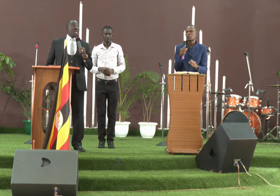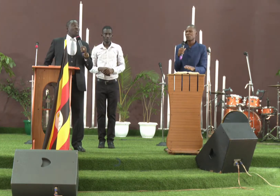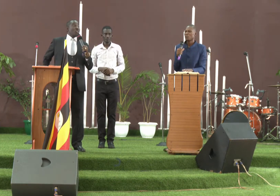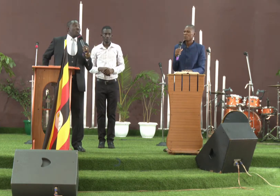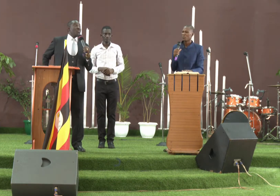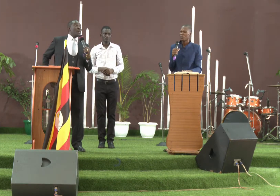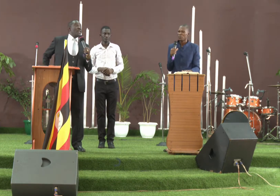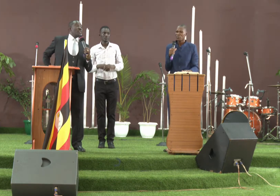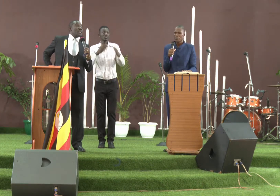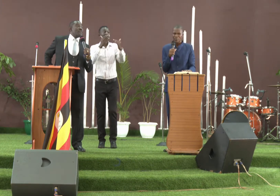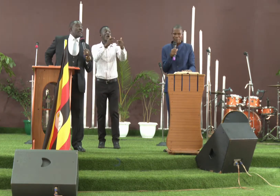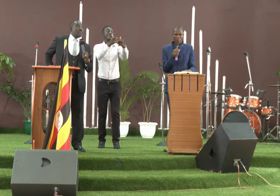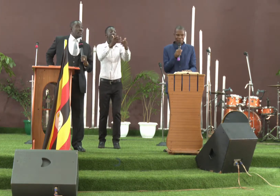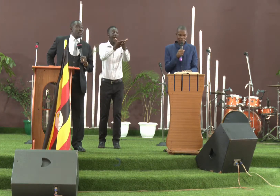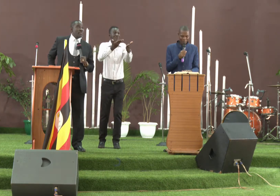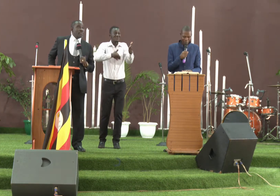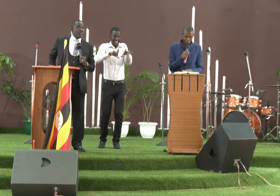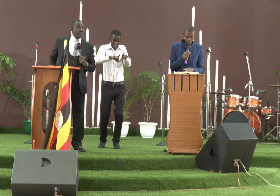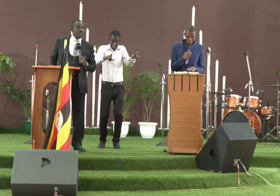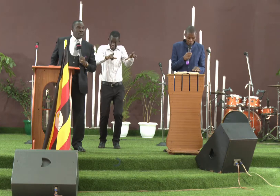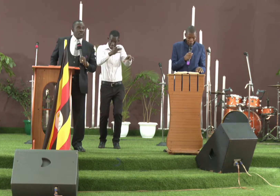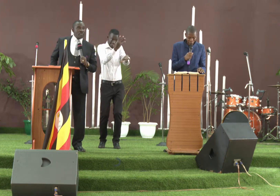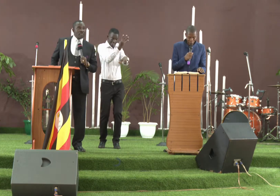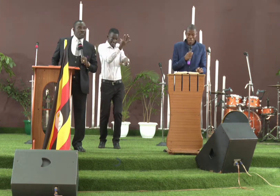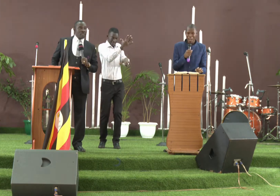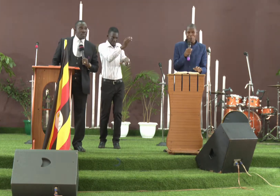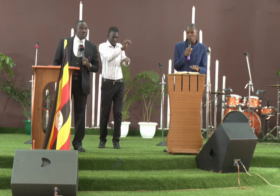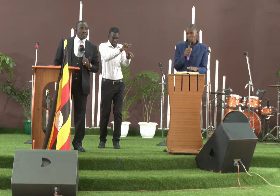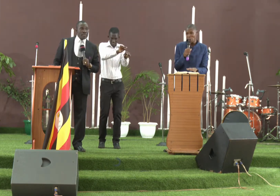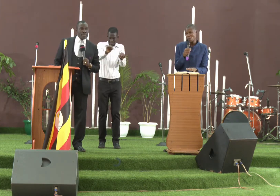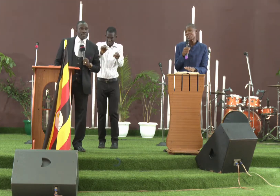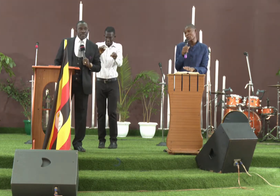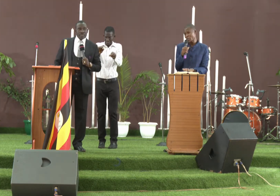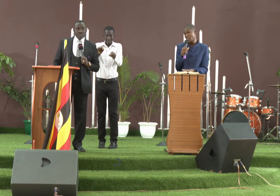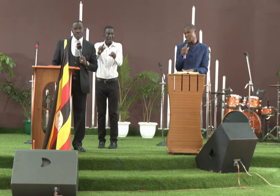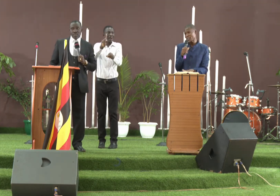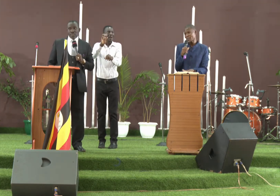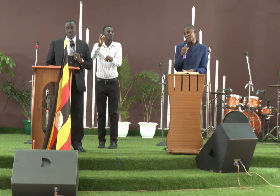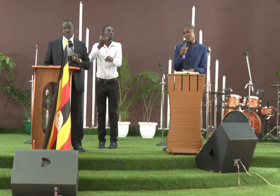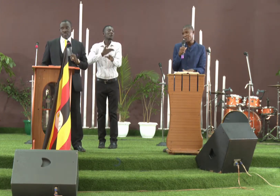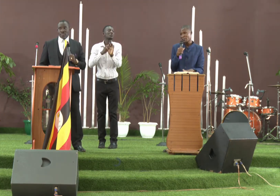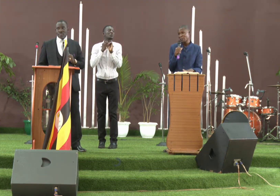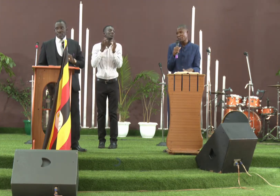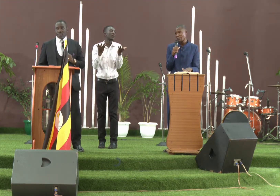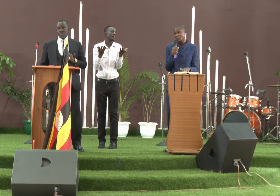Gwena atano kuchikumi mu Uganda tonajifuna. Even 50 feet by 100 feet, you have not yet gotten it.